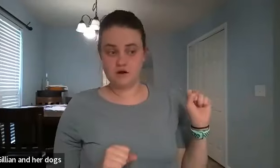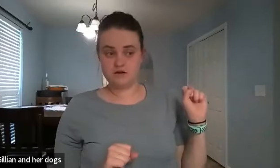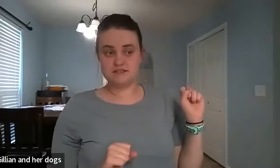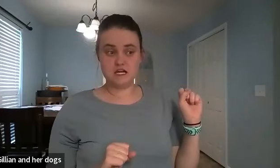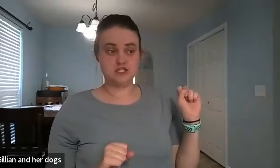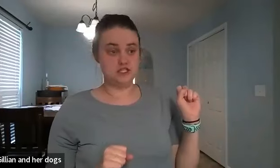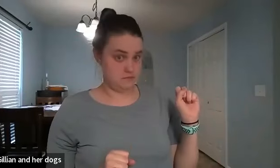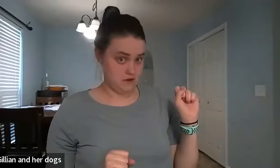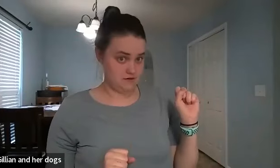Squirrel / chipmunk.